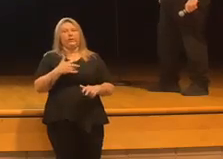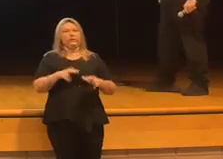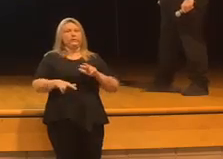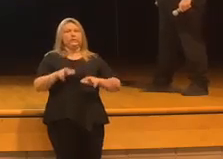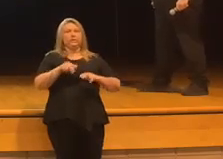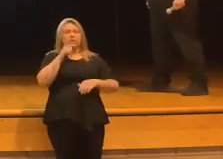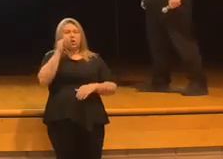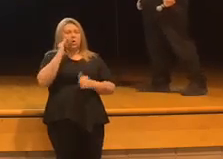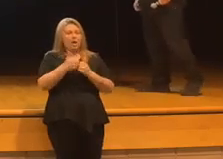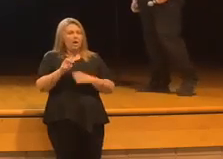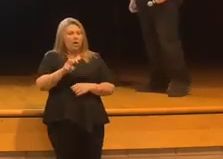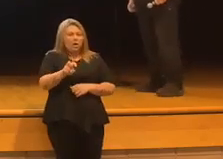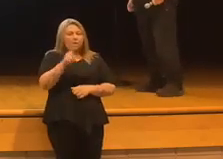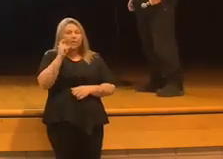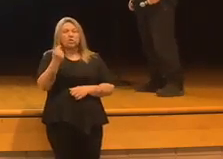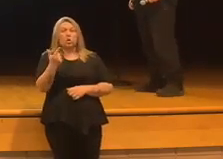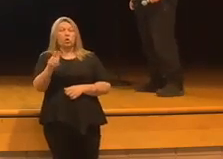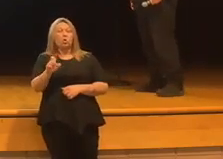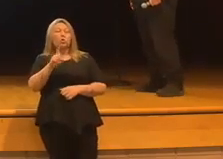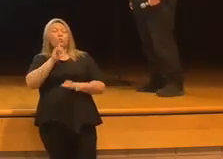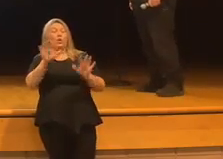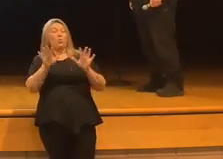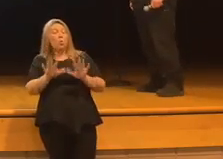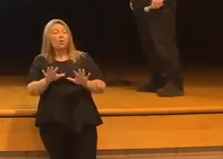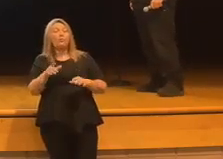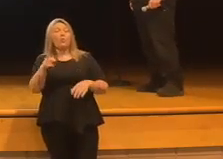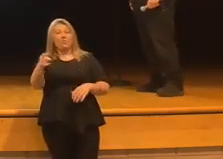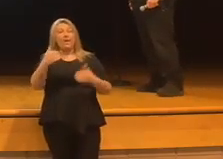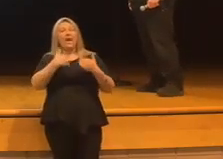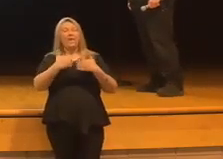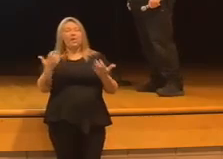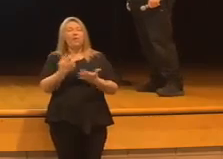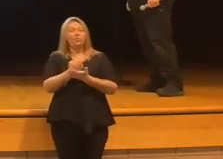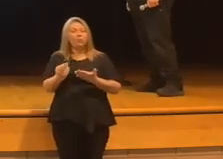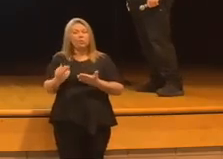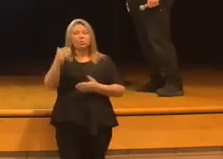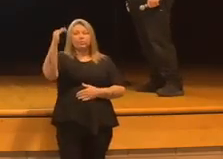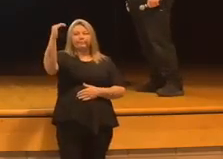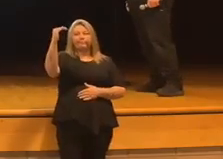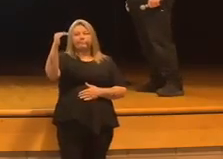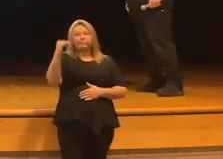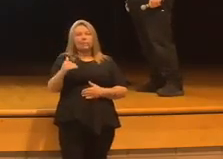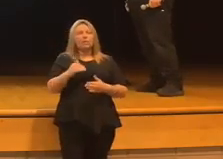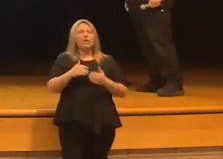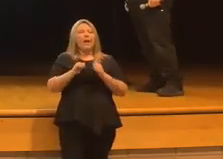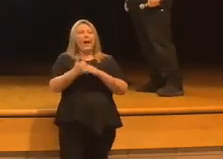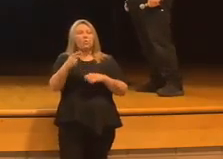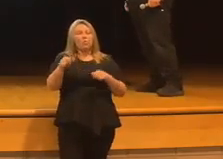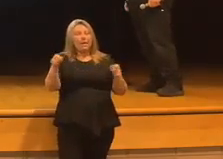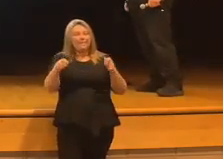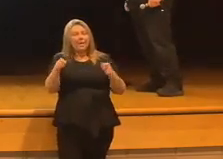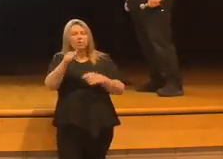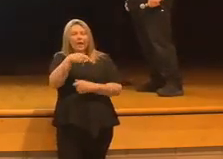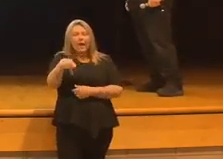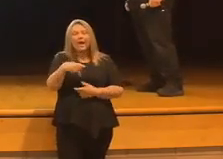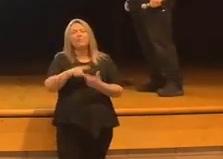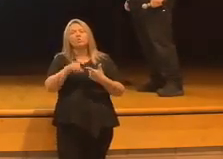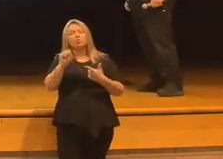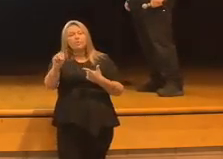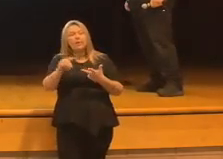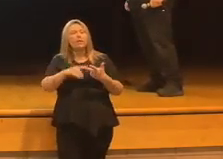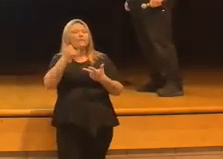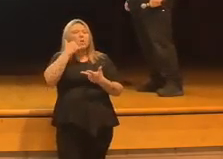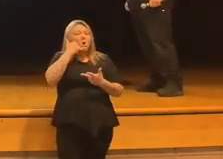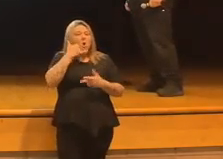Google's wonderful, and there's a lot of step-by-steps that you can use for all different kinds of apps, social medias, your phone, everything.